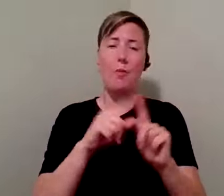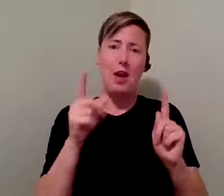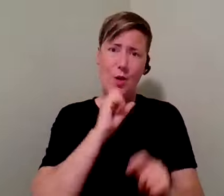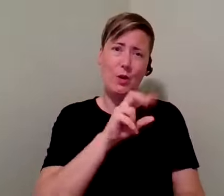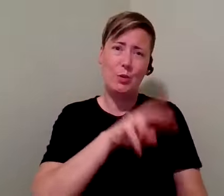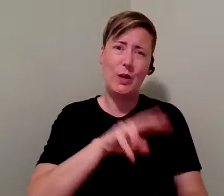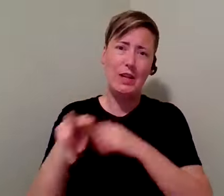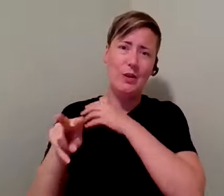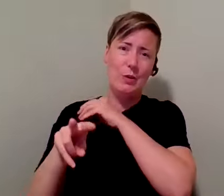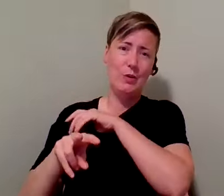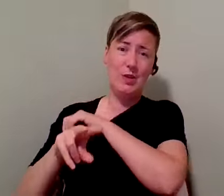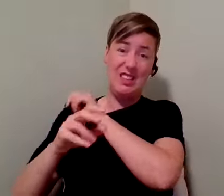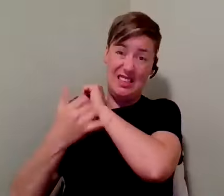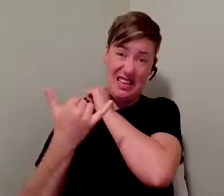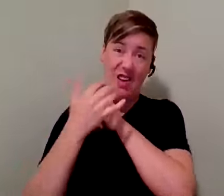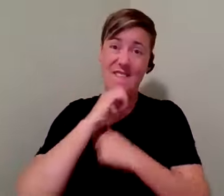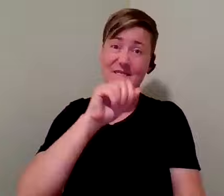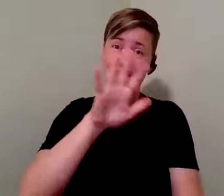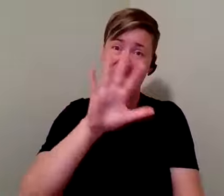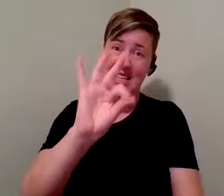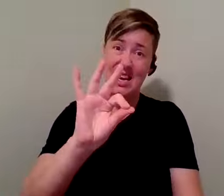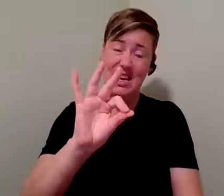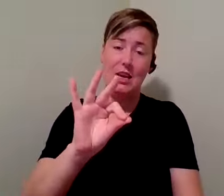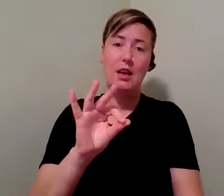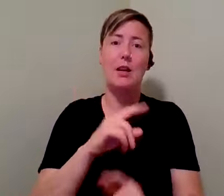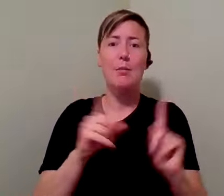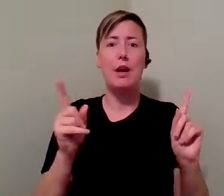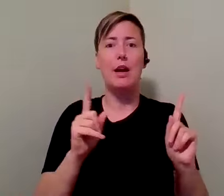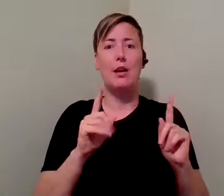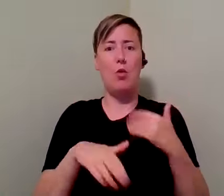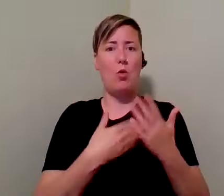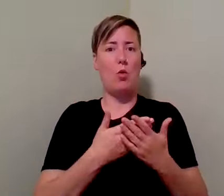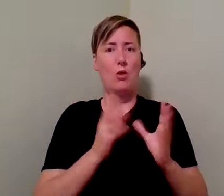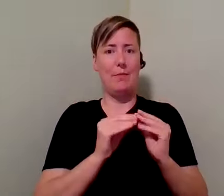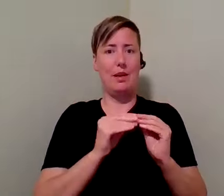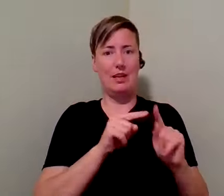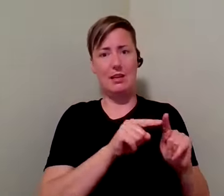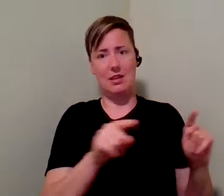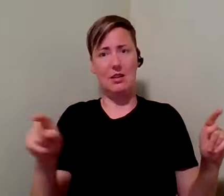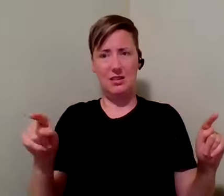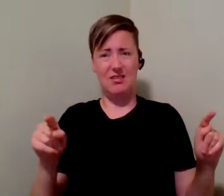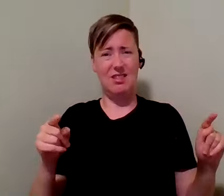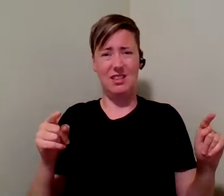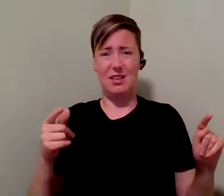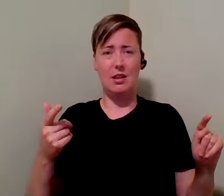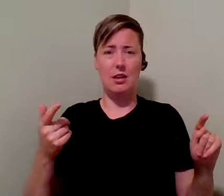I'm 59 now. But everyone at that meeting was, they were well into a respectable age